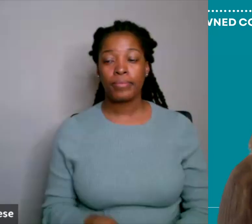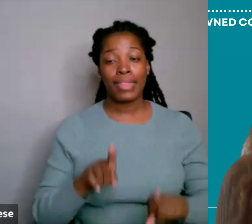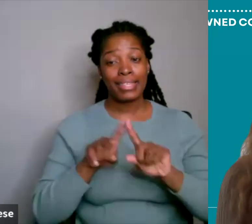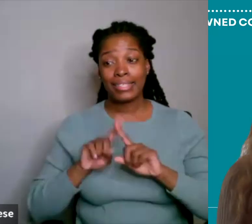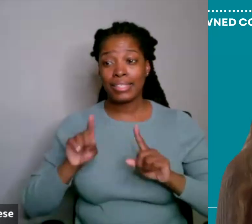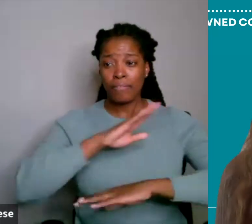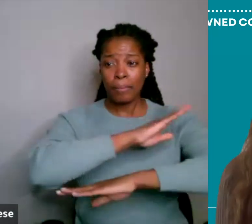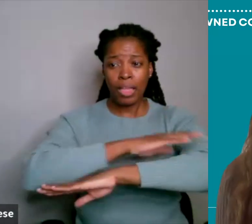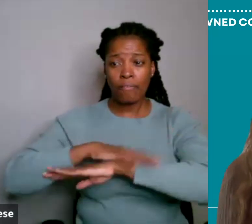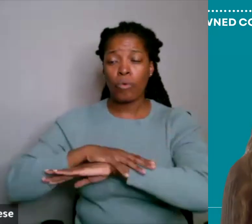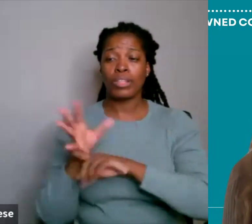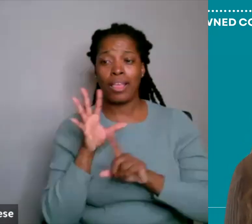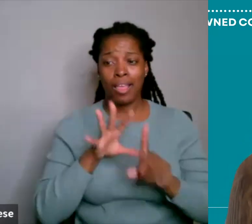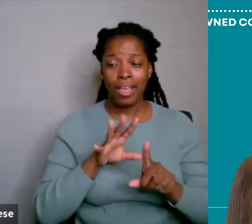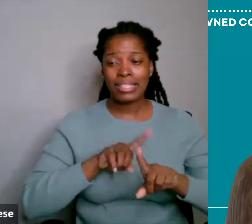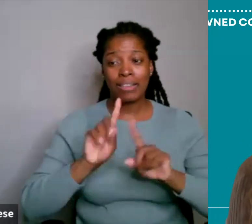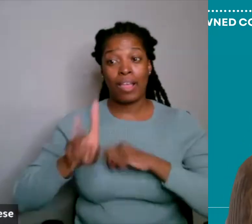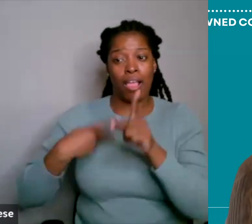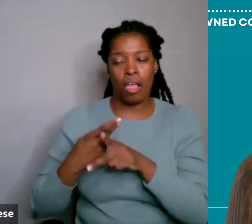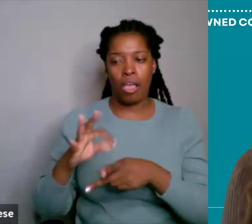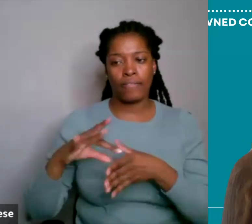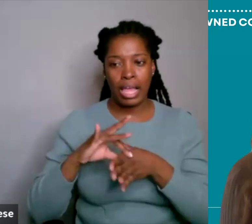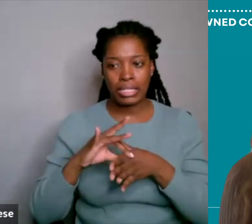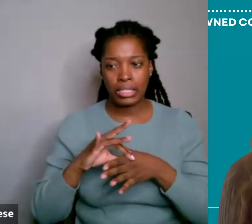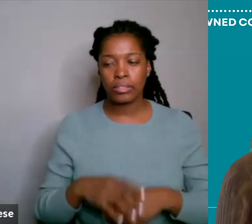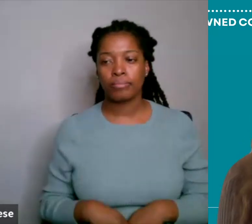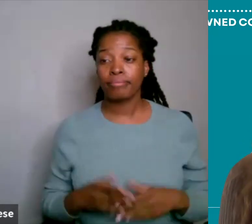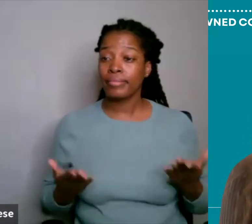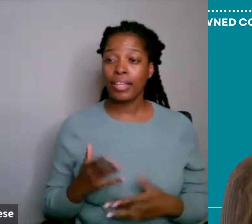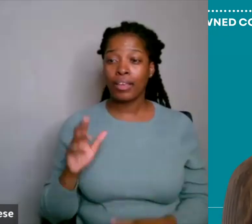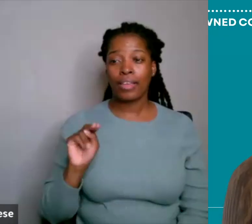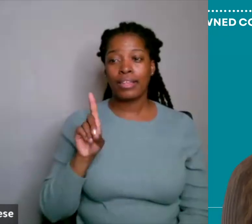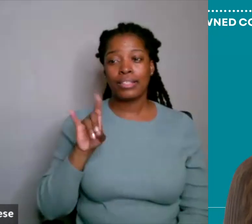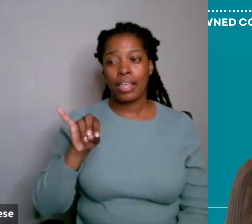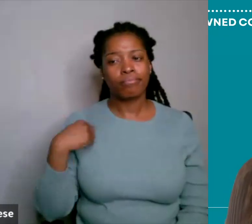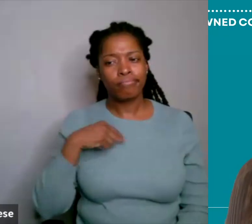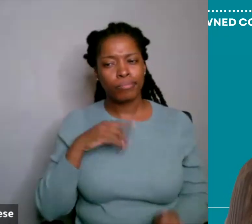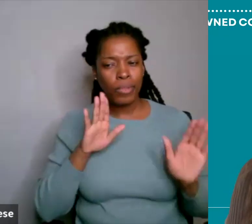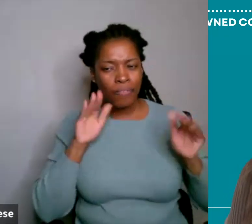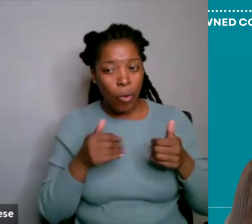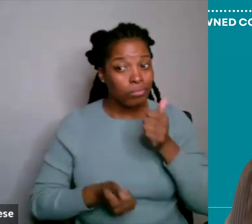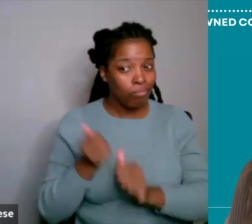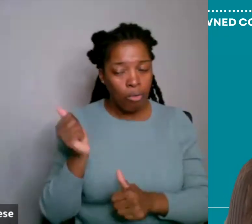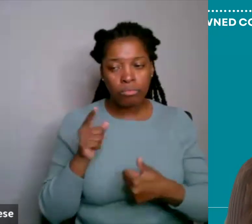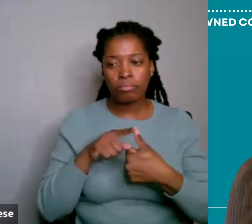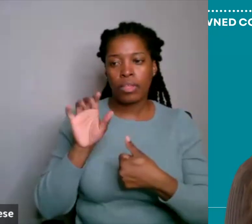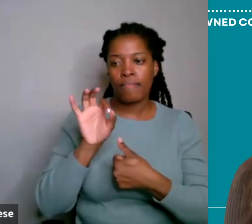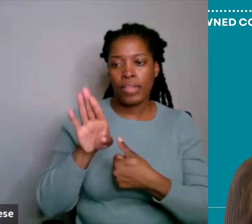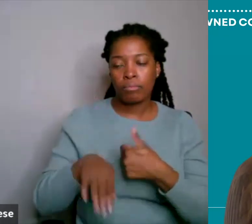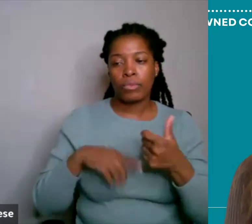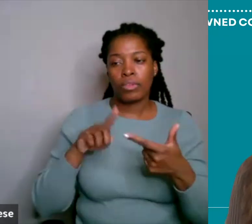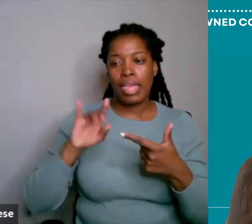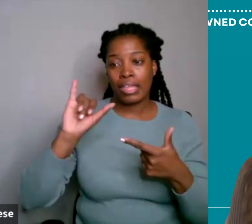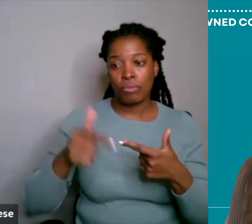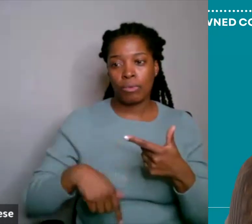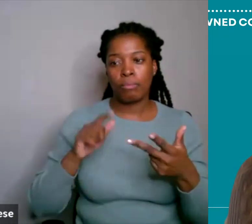Different platforms amplify different types of content. Here at NDI, we focus primarily on Facebook, Instagram,